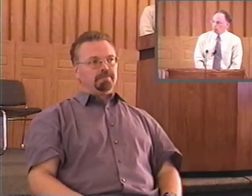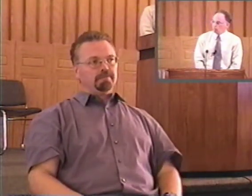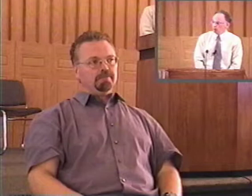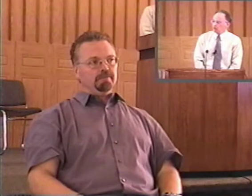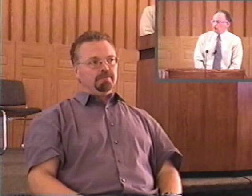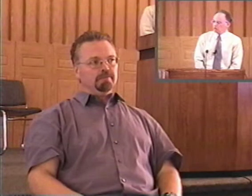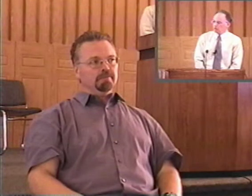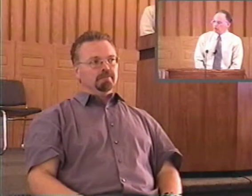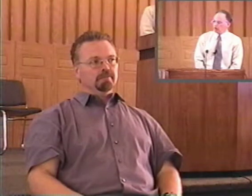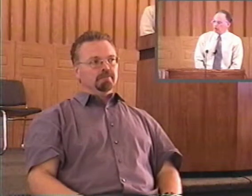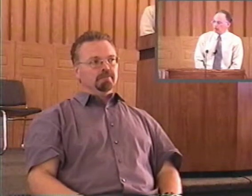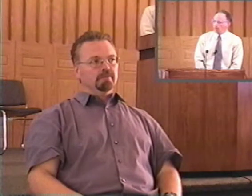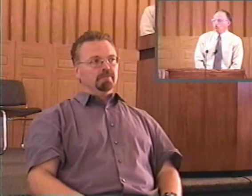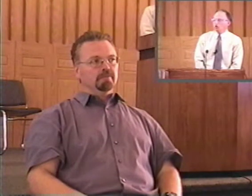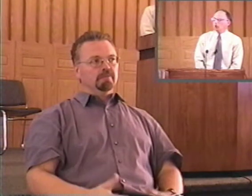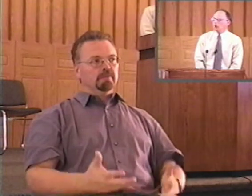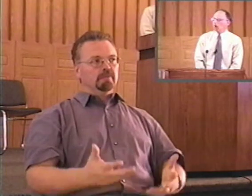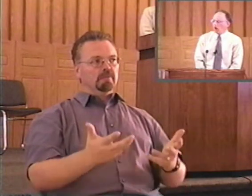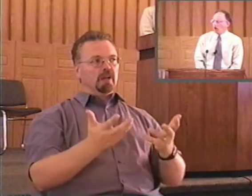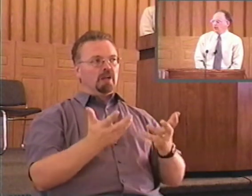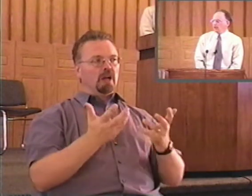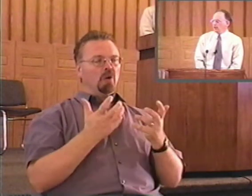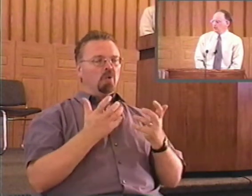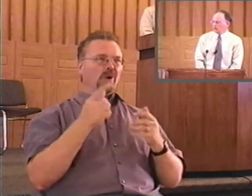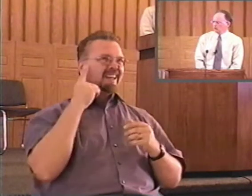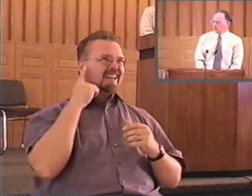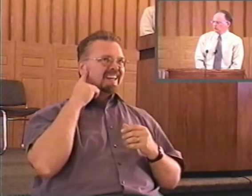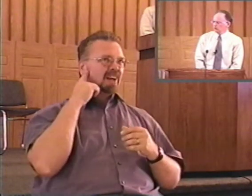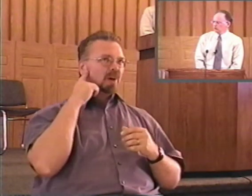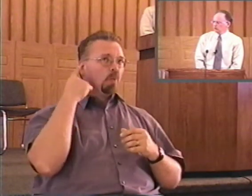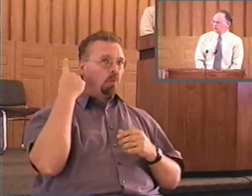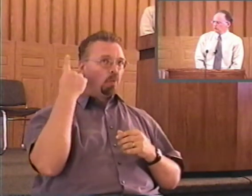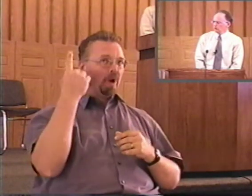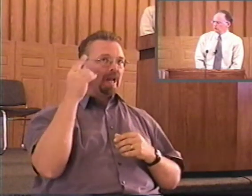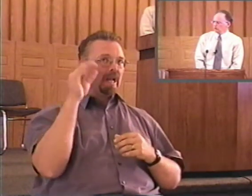I just want to hear one sermon about God.